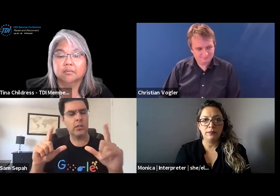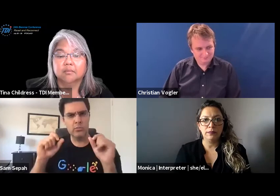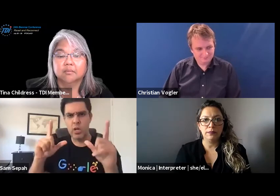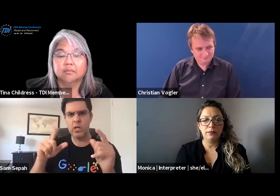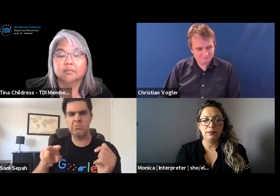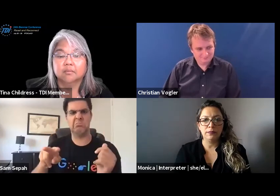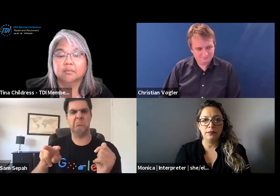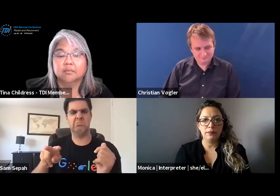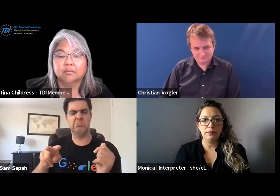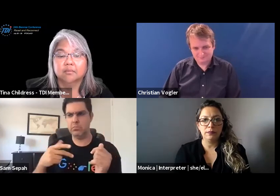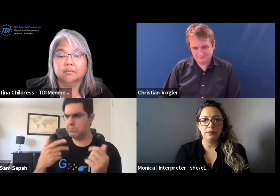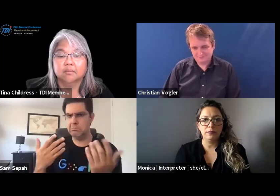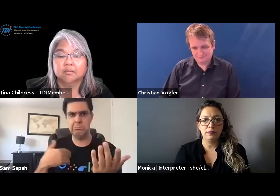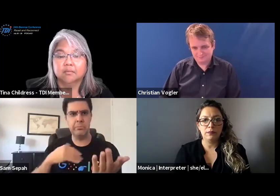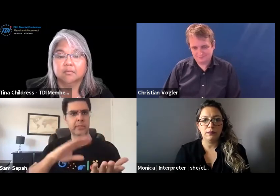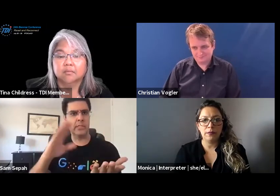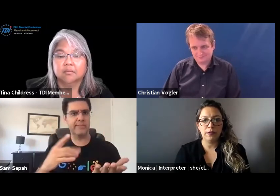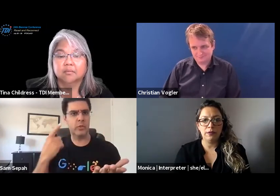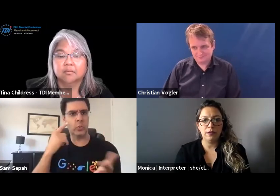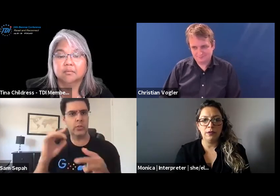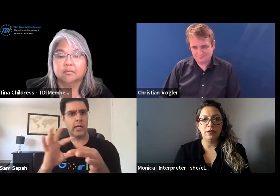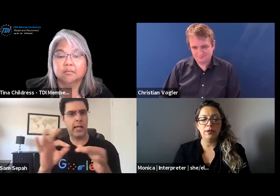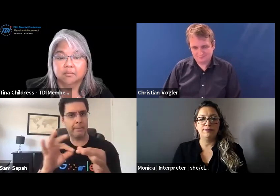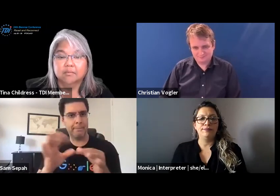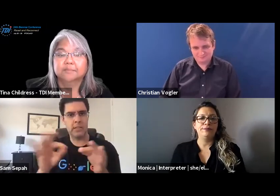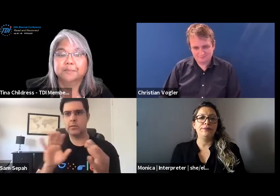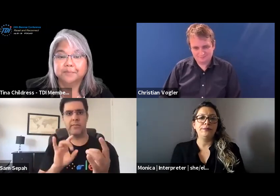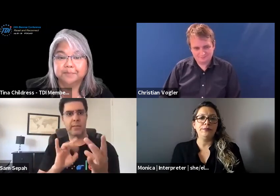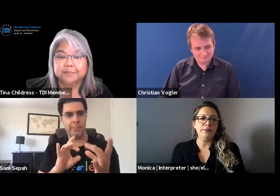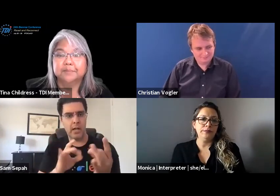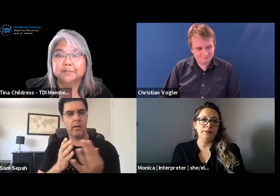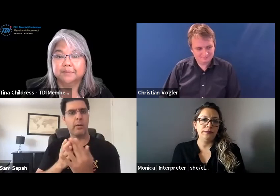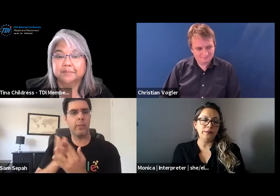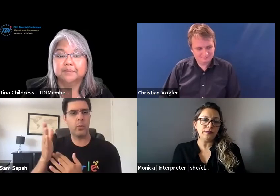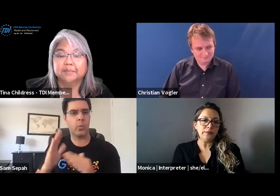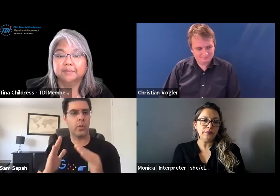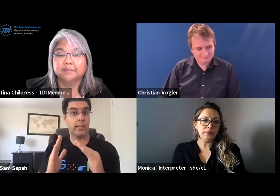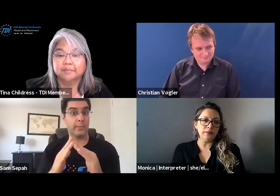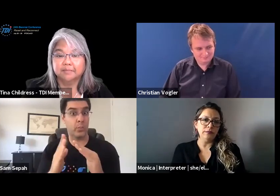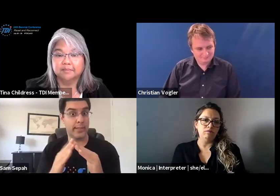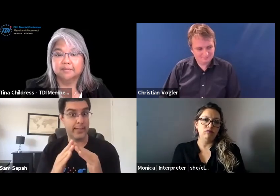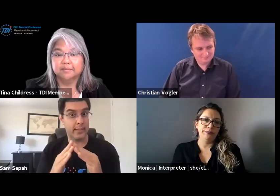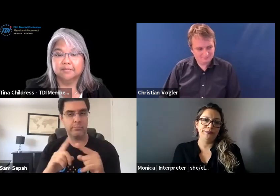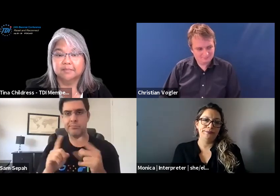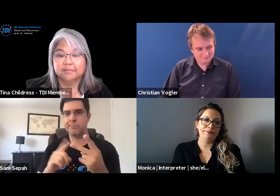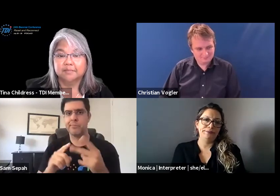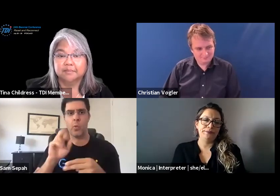are unsatisfied with that, and 99% of the time they're surprised. They've never heard any comments or feedback uh, through